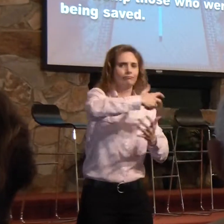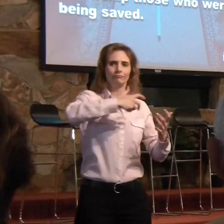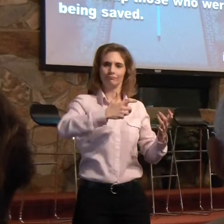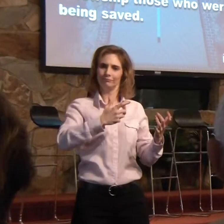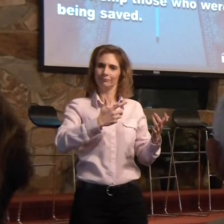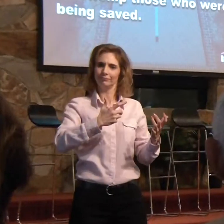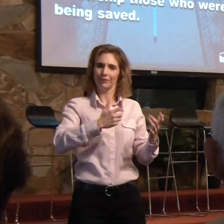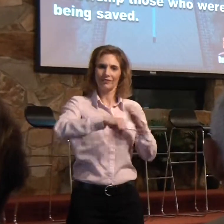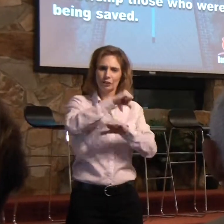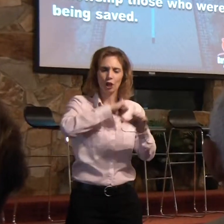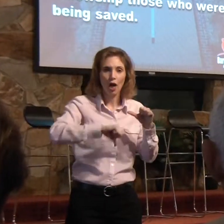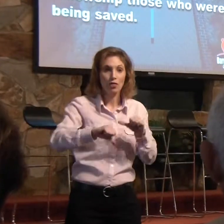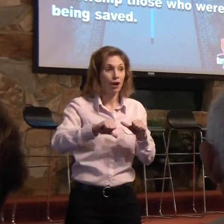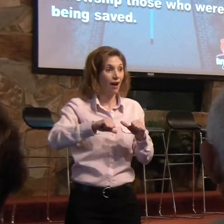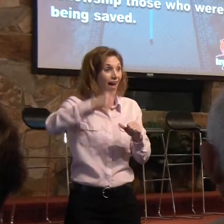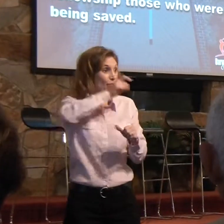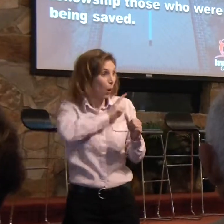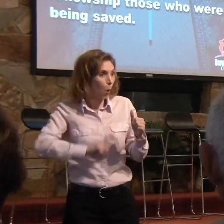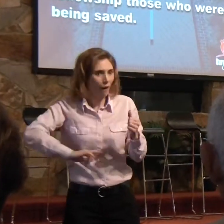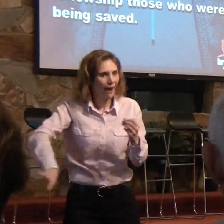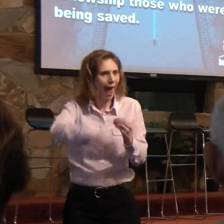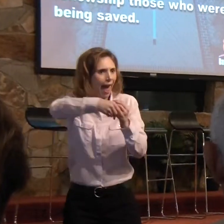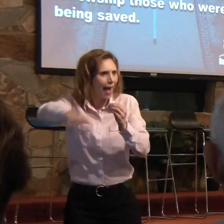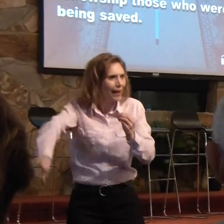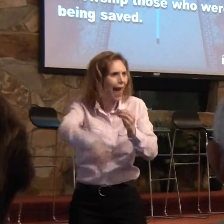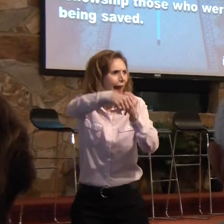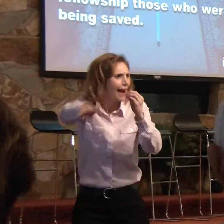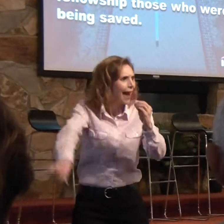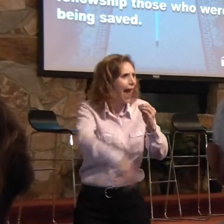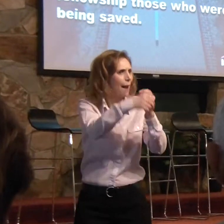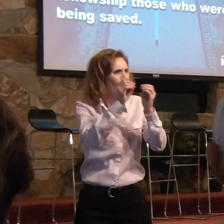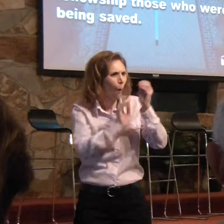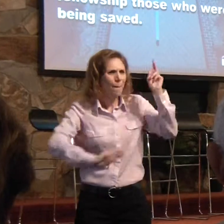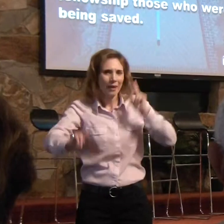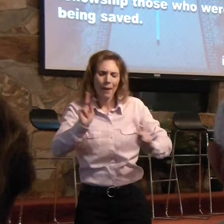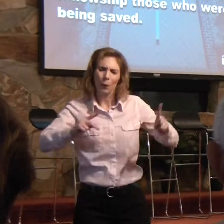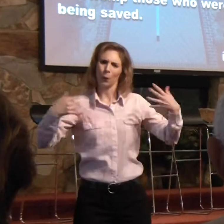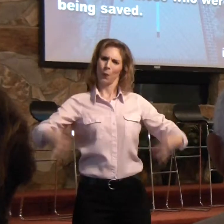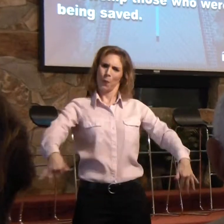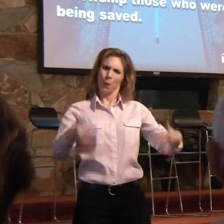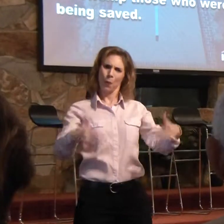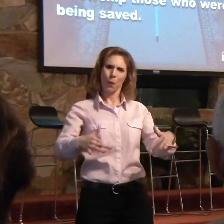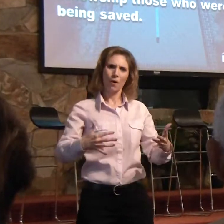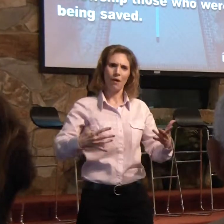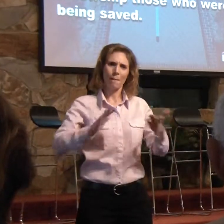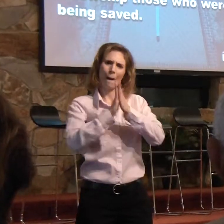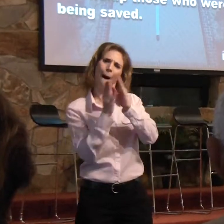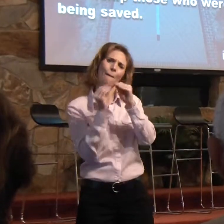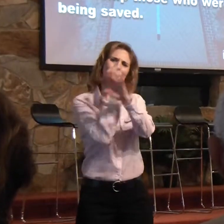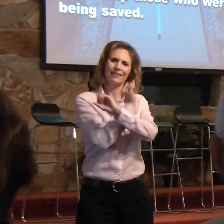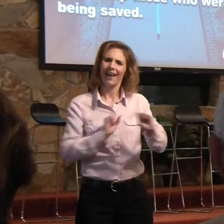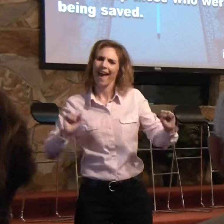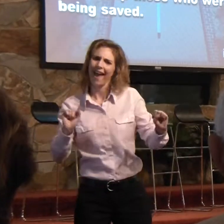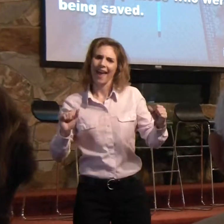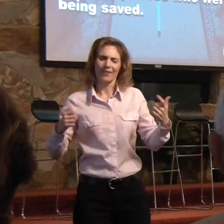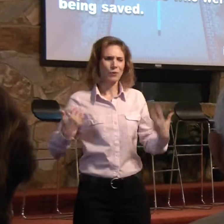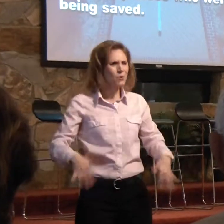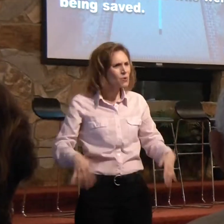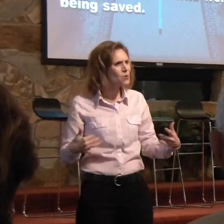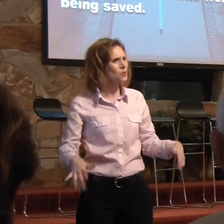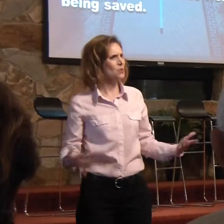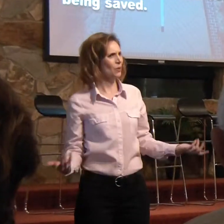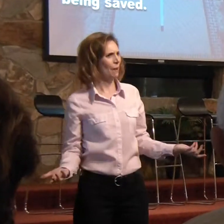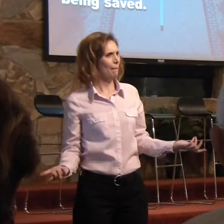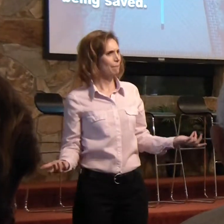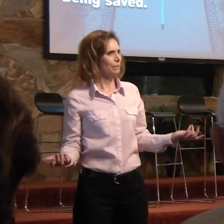their fellowship those who were being saved. And so we see the purpose, the functioning of the church was